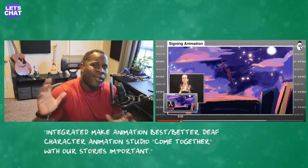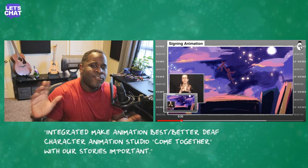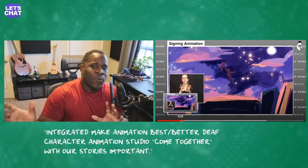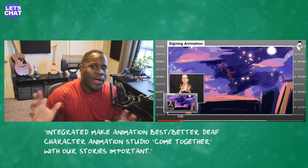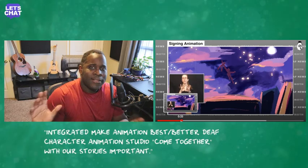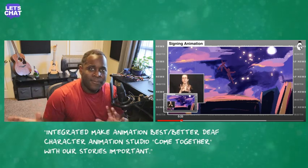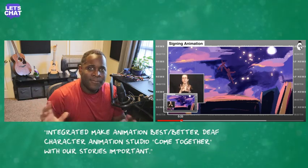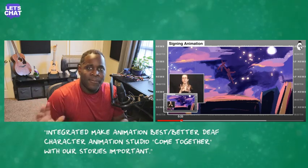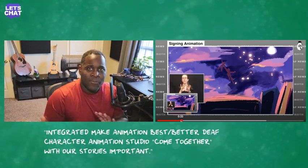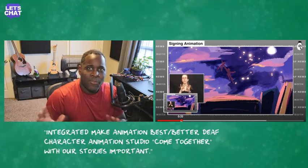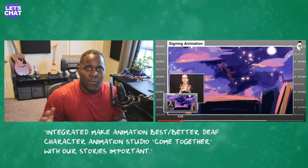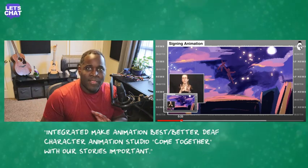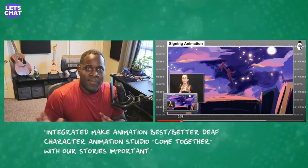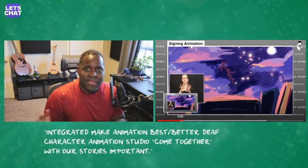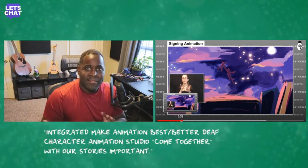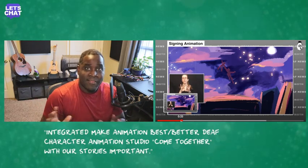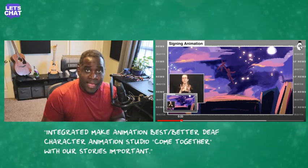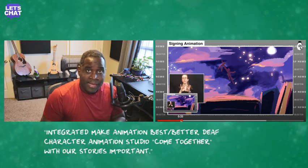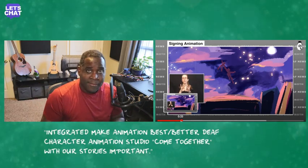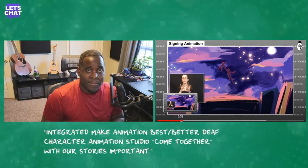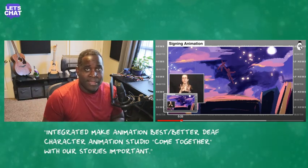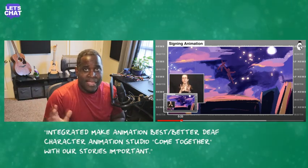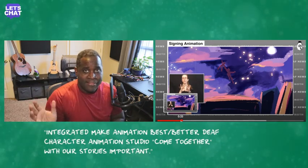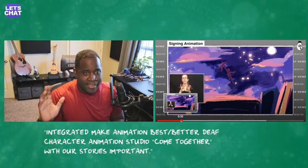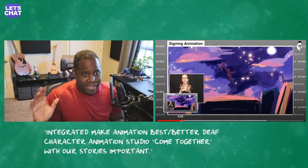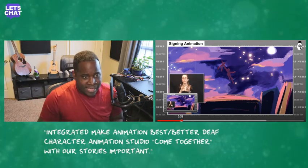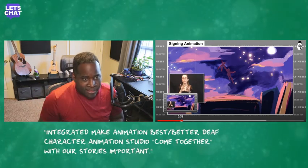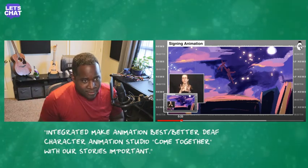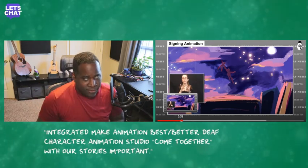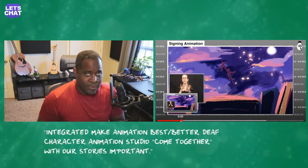have a one-to-one with what's being signed,